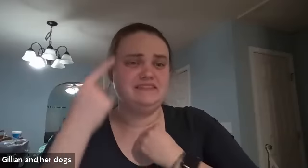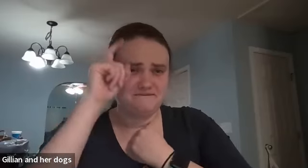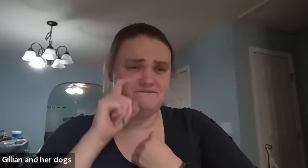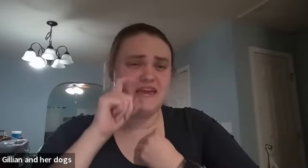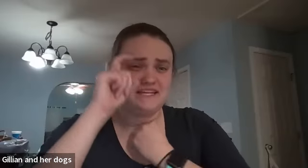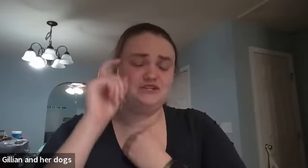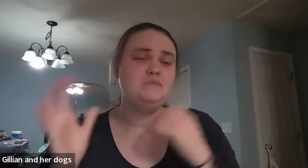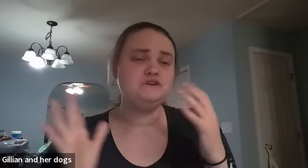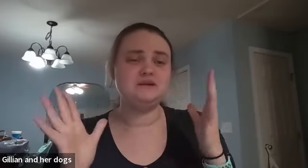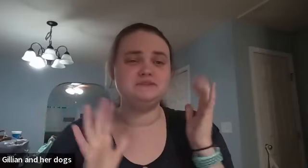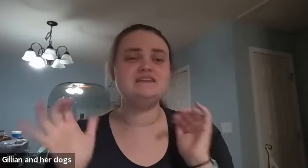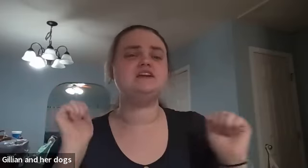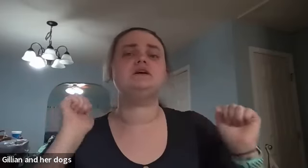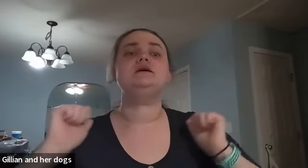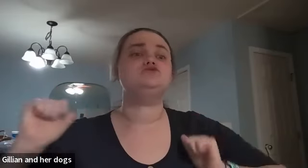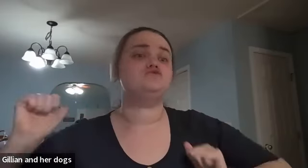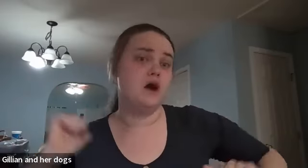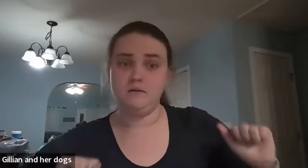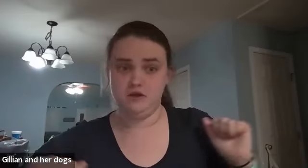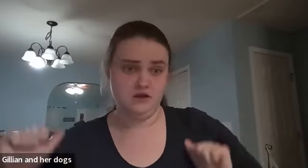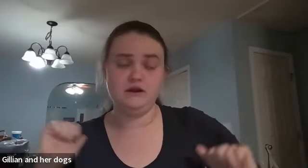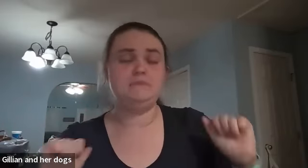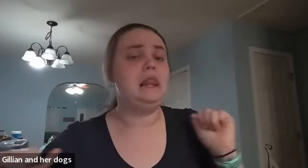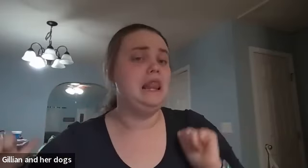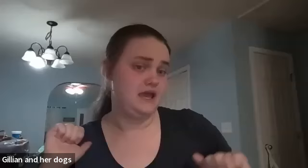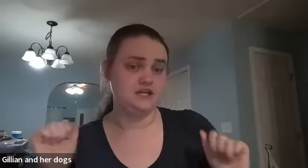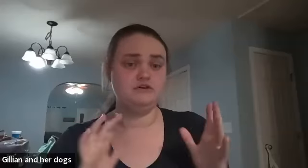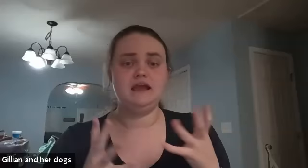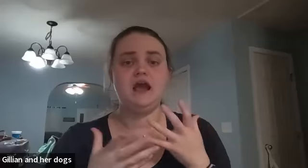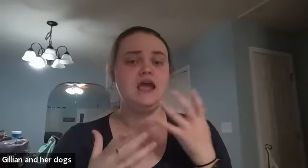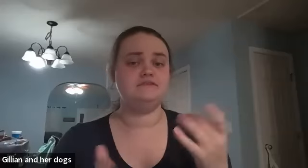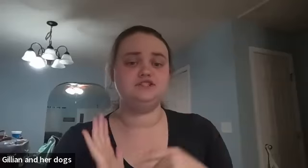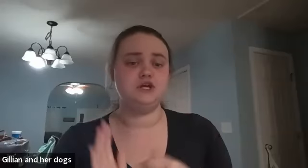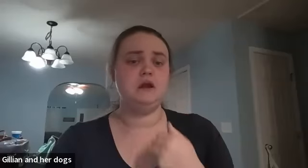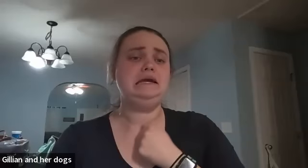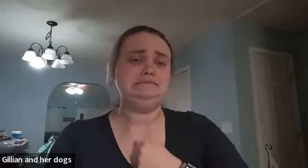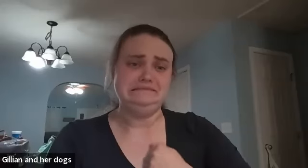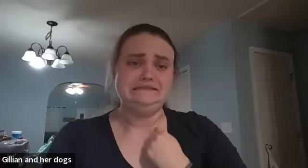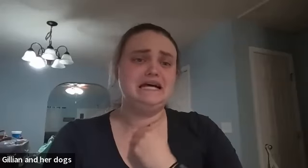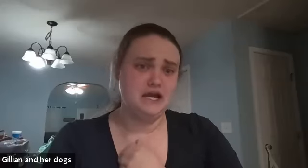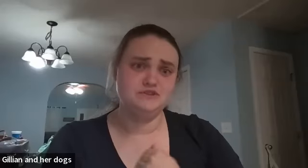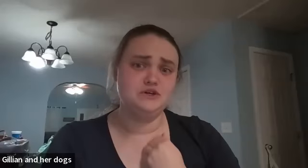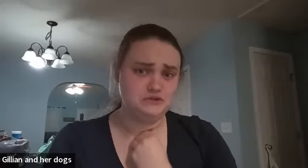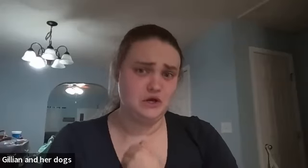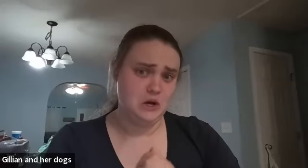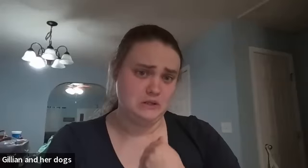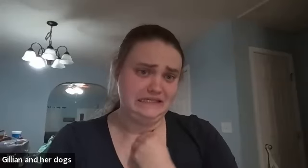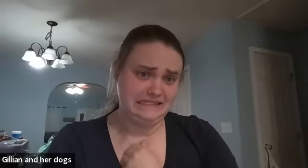that face. You almost want to pretend like you're in a drama or in a play and you're like, I have to show you, I'm so sorry.